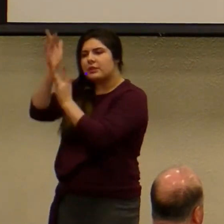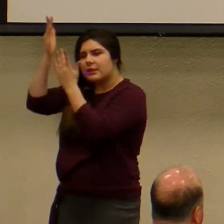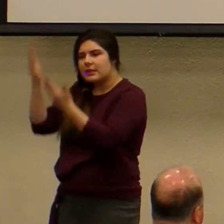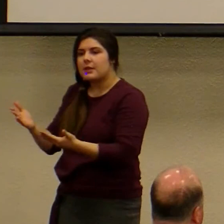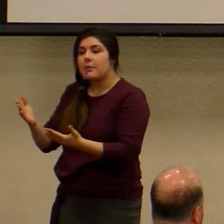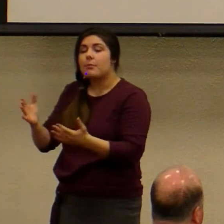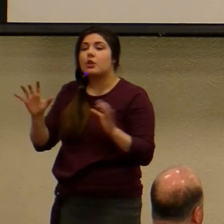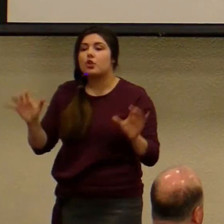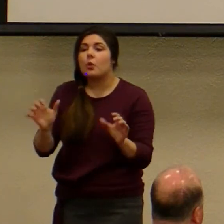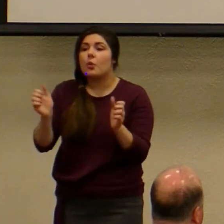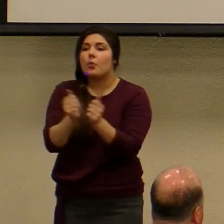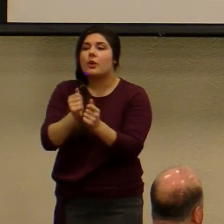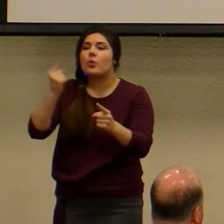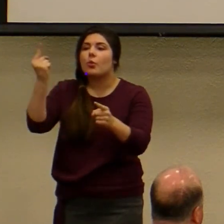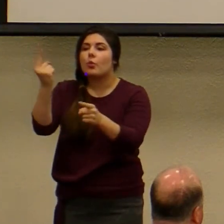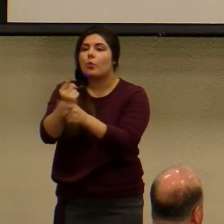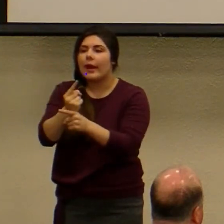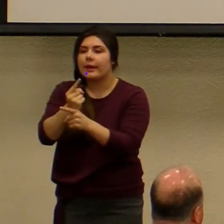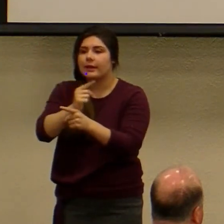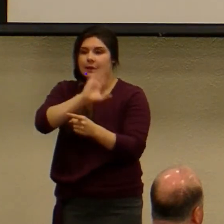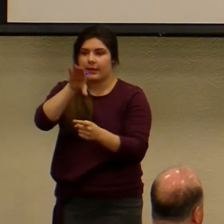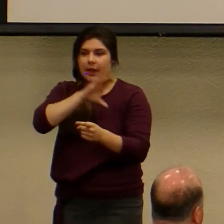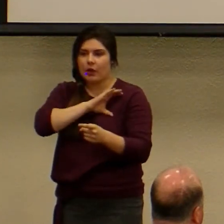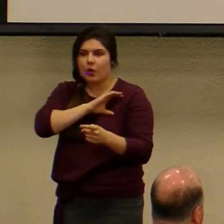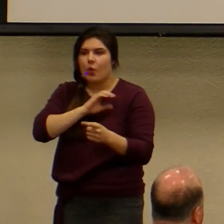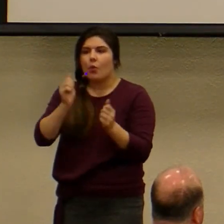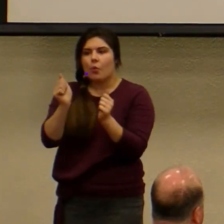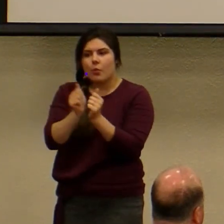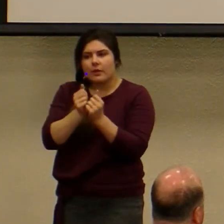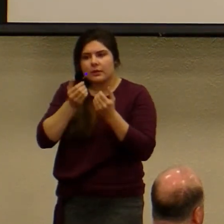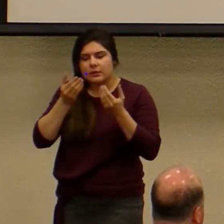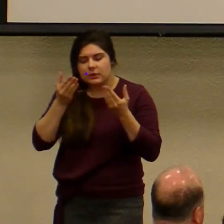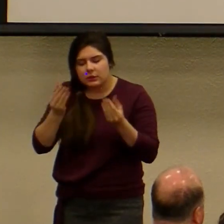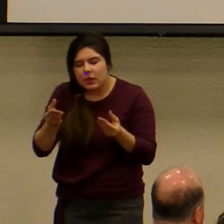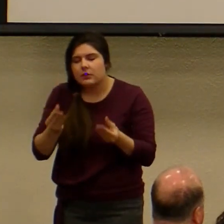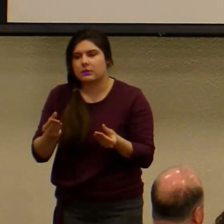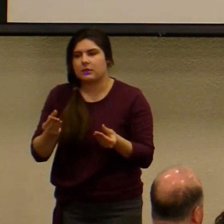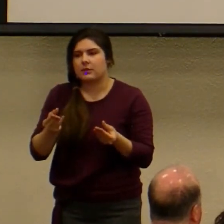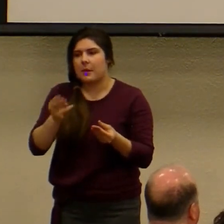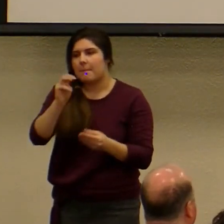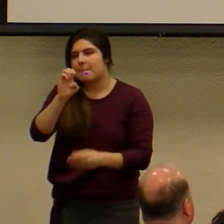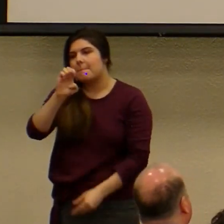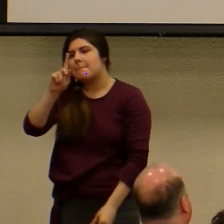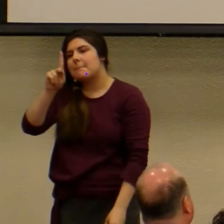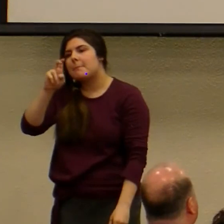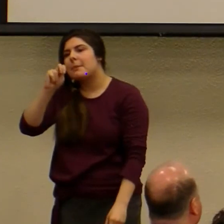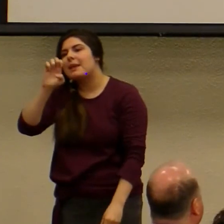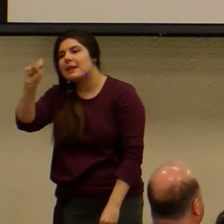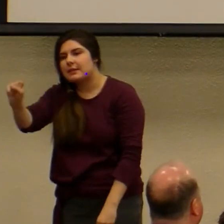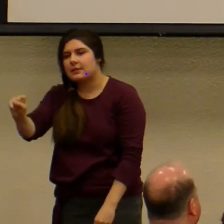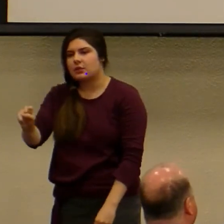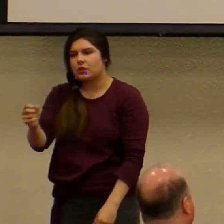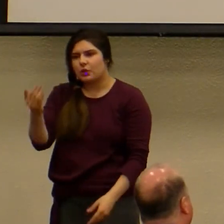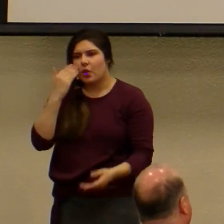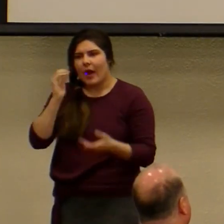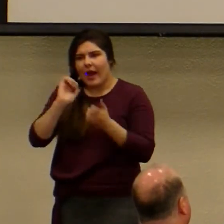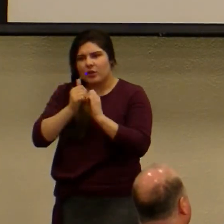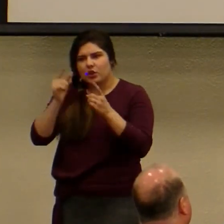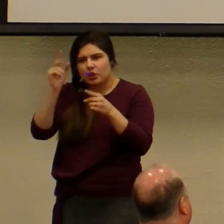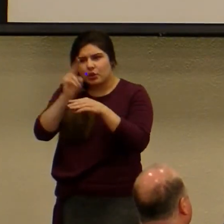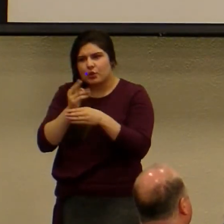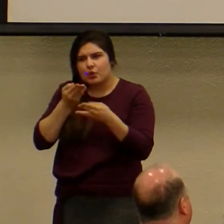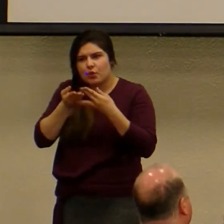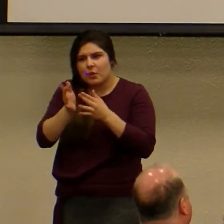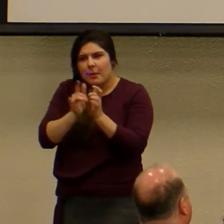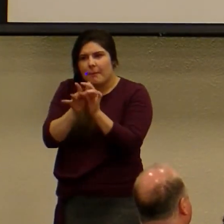character. Do it with meekness. Do it with gentleness. You understand how meekness is used throughout the Word of God. It's not